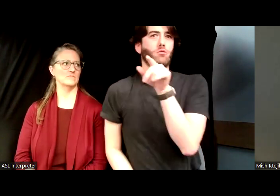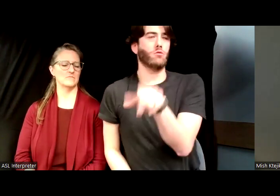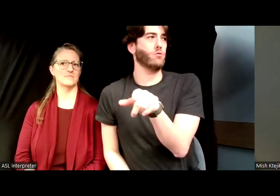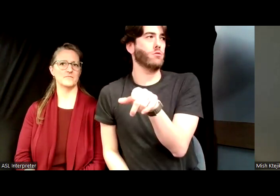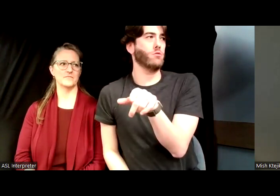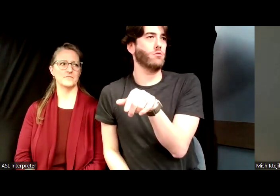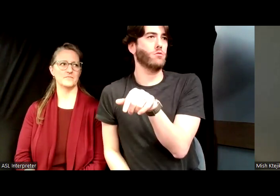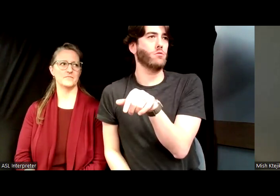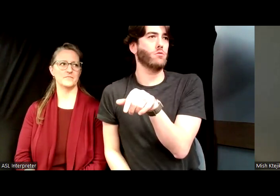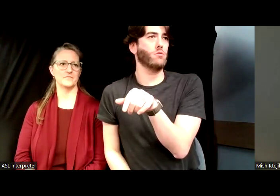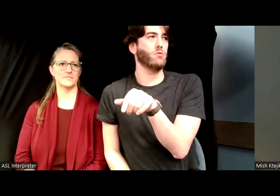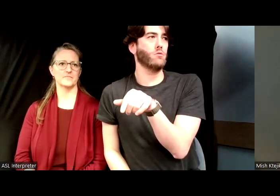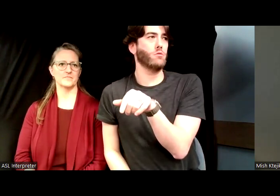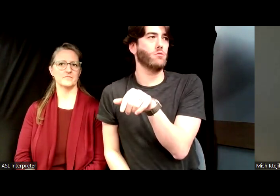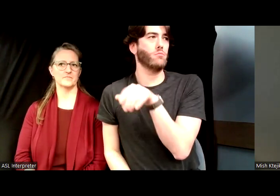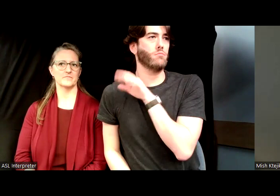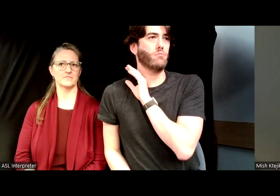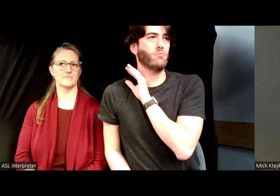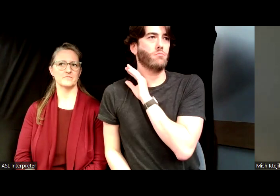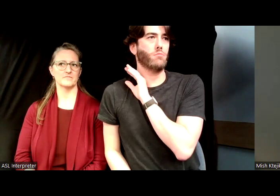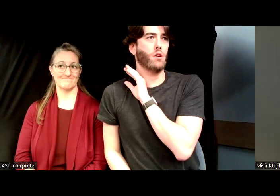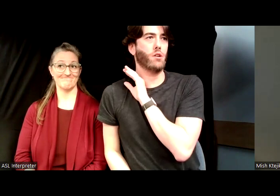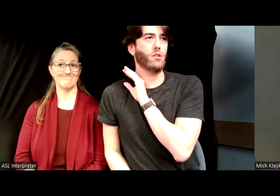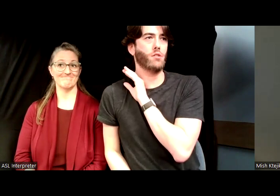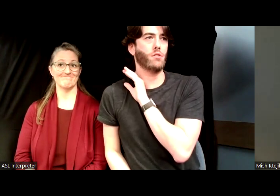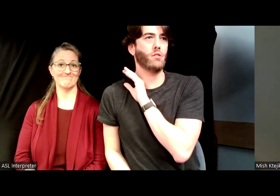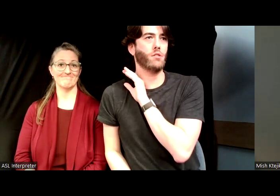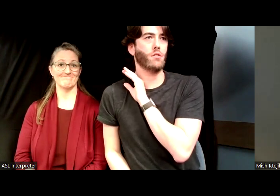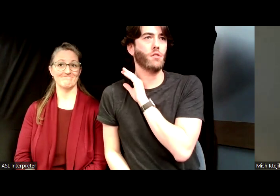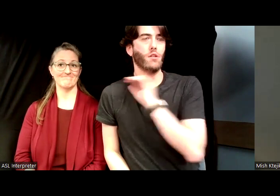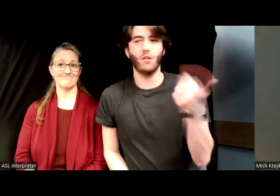and then we can discuss that decision more in depth.